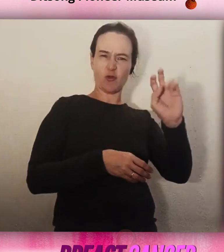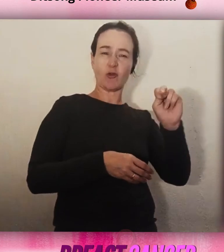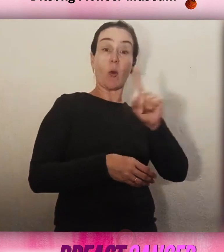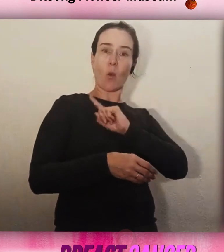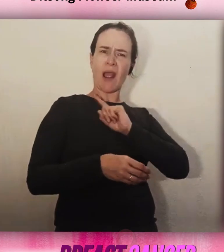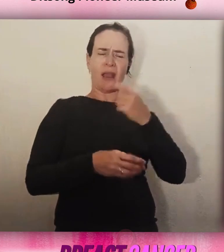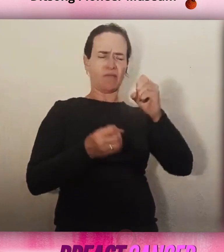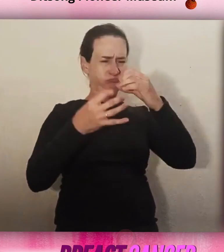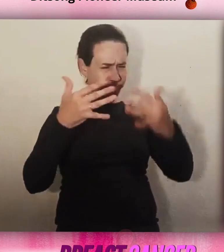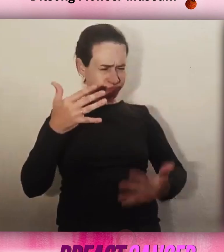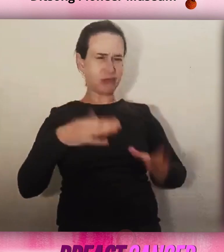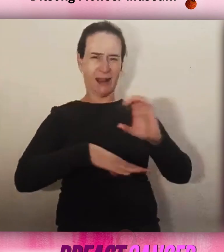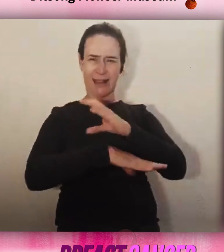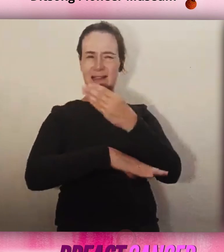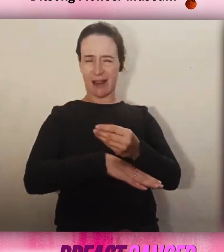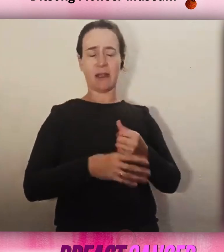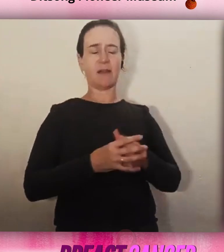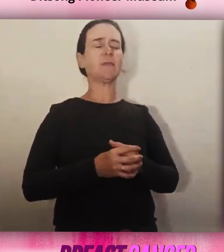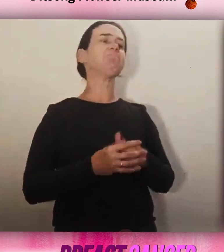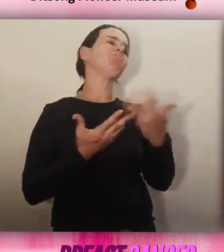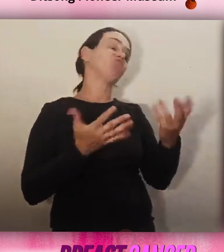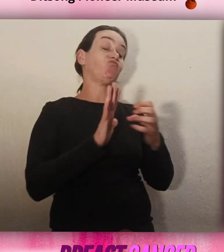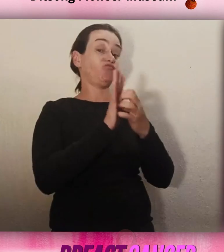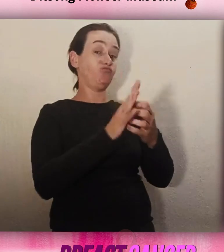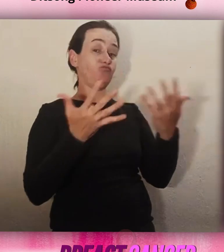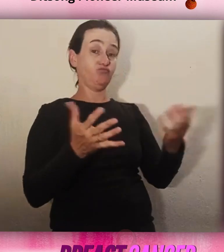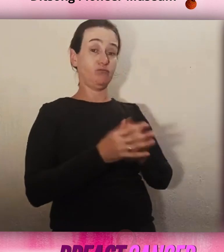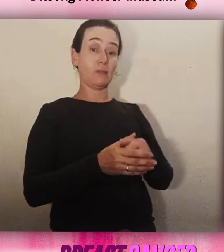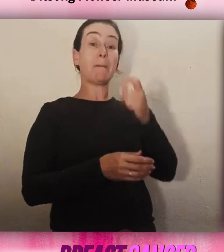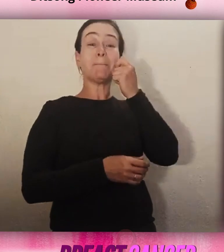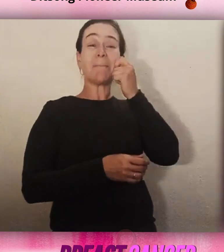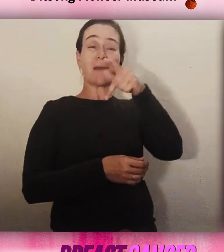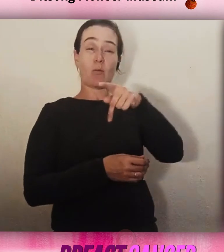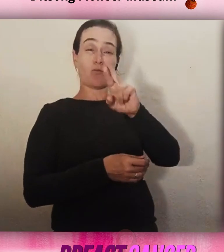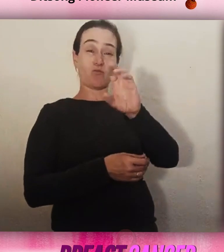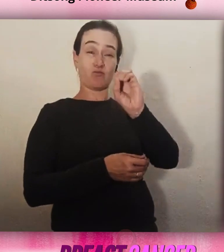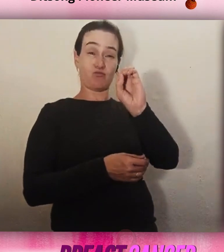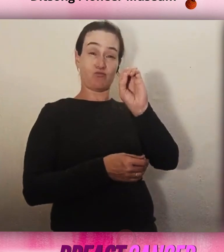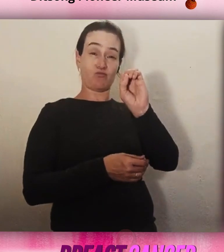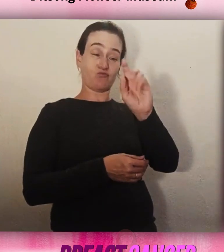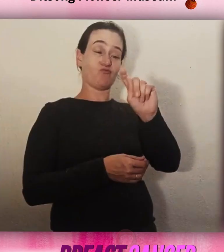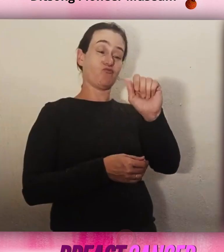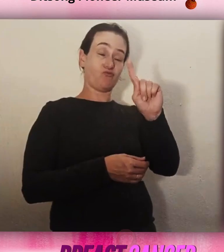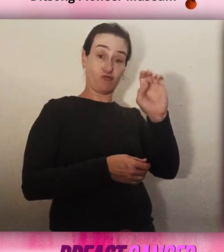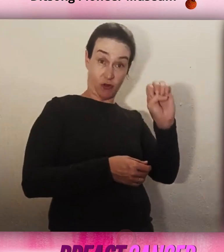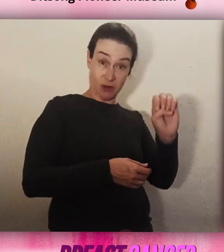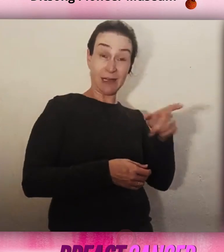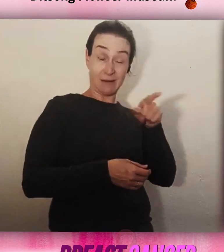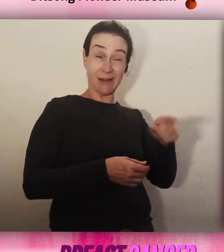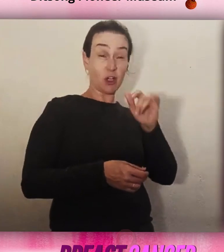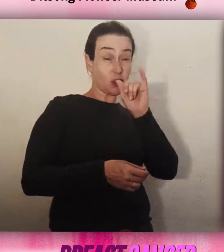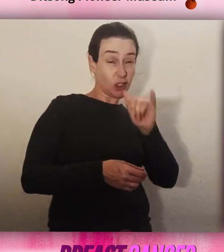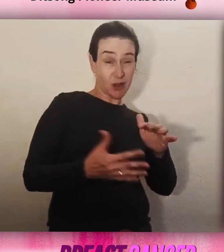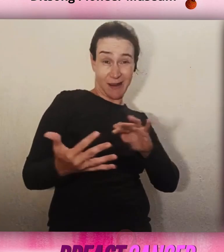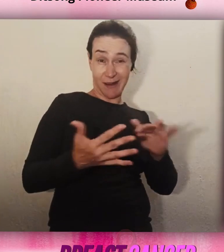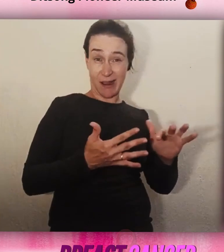because we have a lot of types of cancers. Yeah, Not to go into detail, but we have, for example, your prostate, yeah. where they